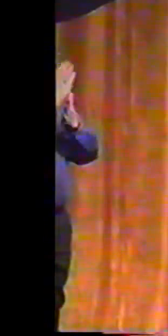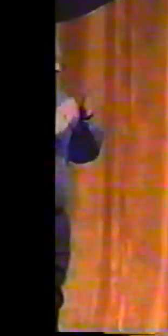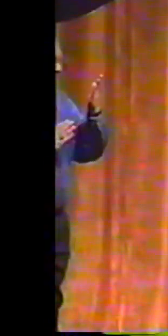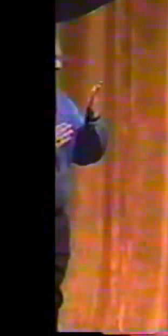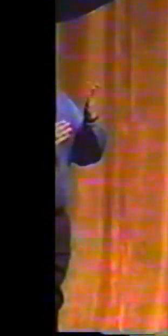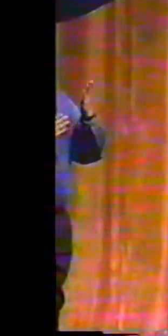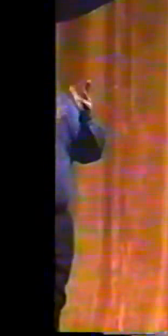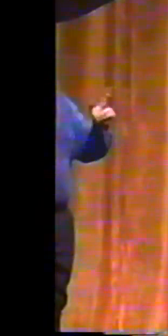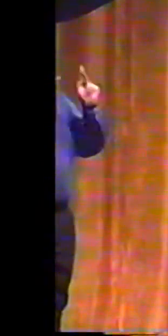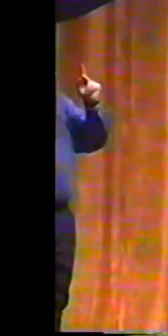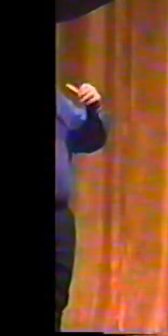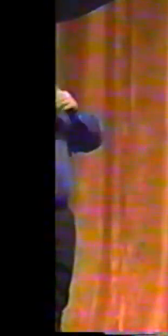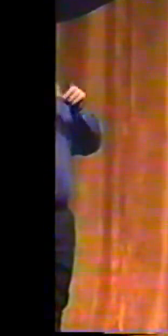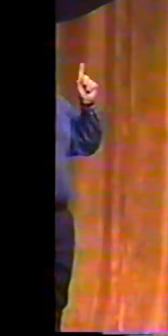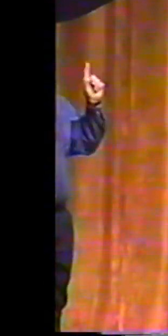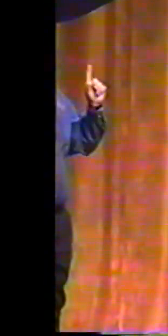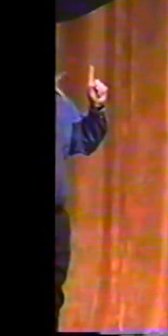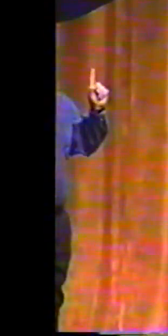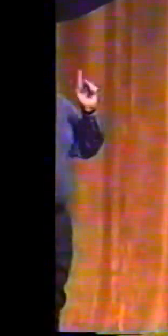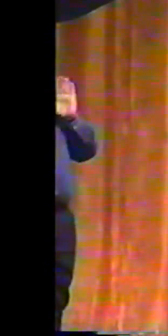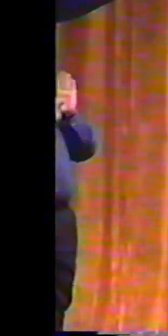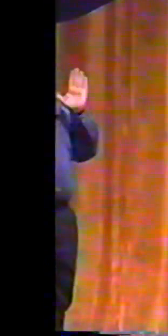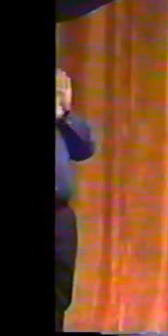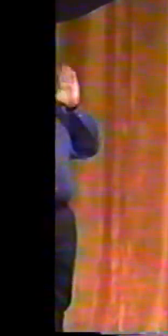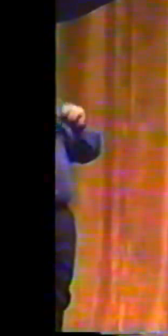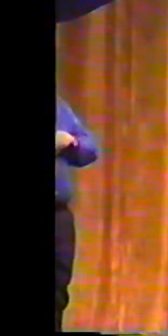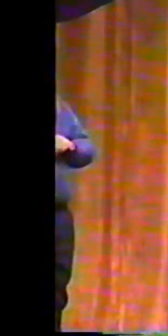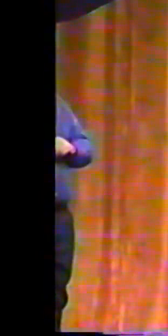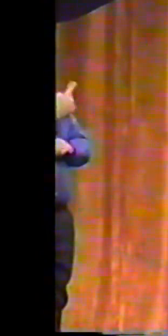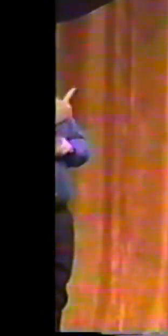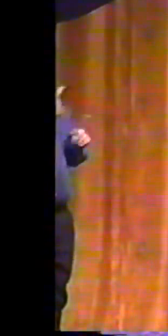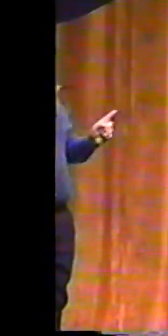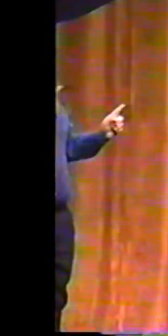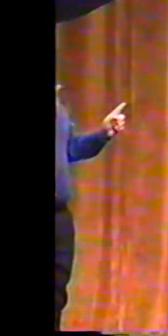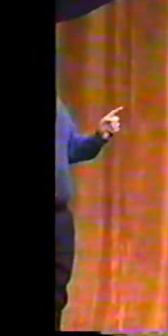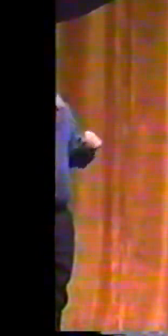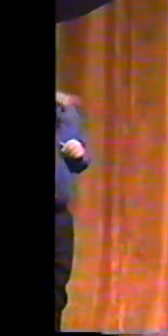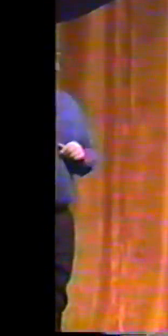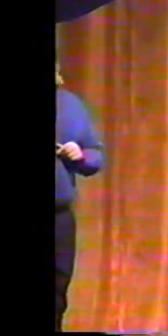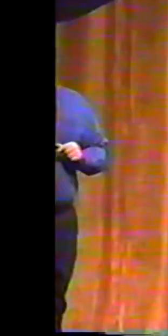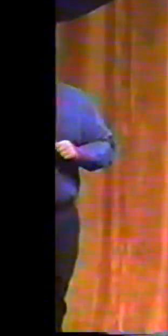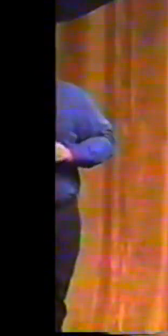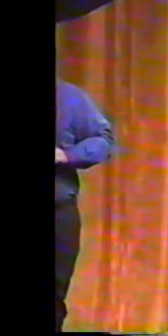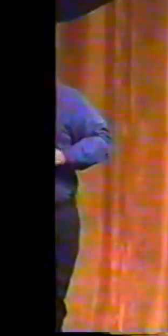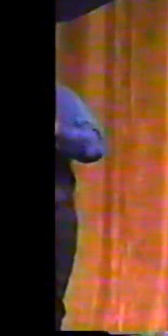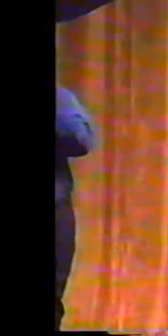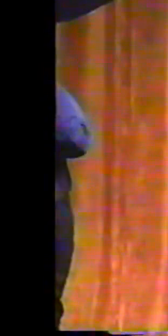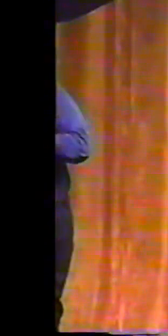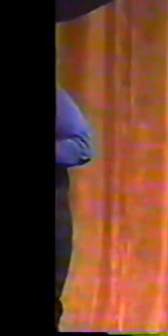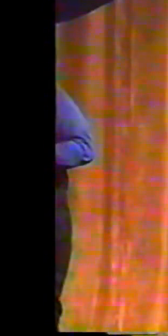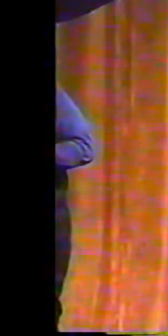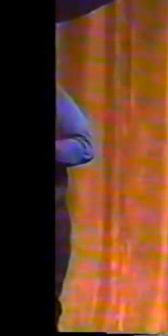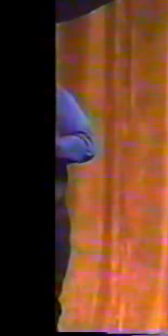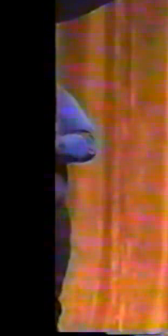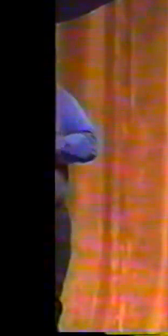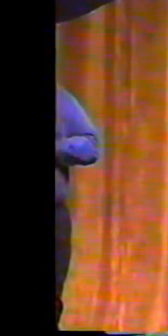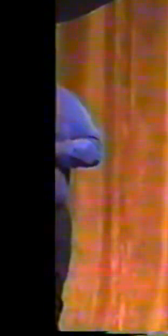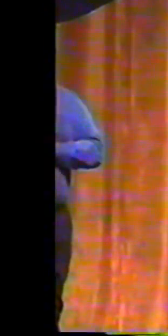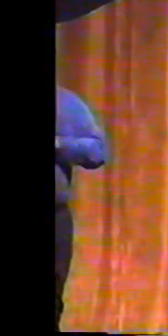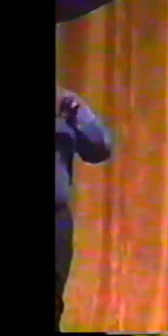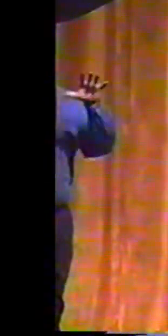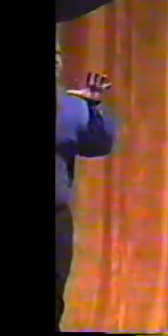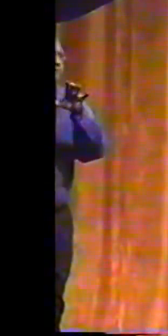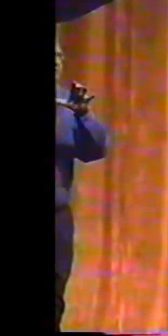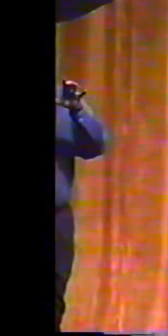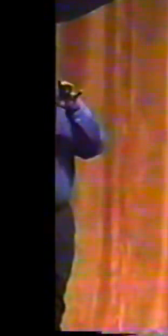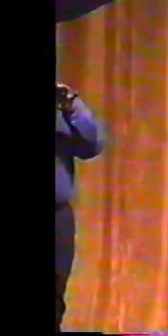a big apology because they should have been tough in the first place. And my response to that is you don't fight terrorists by strip searching businesswomen